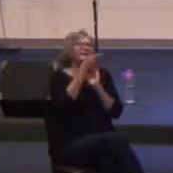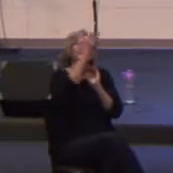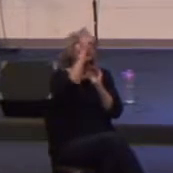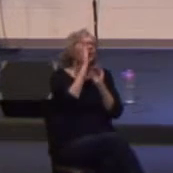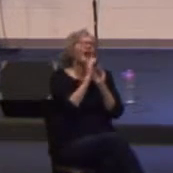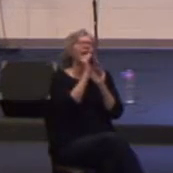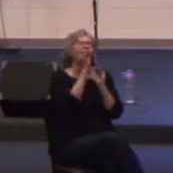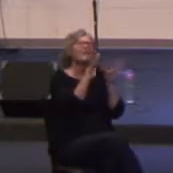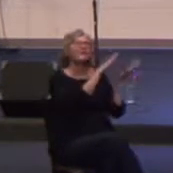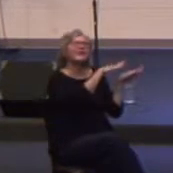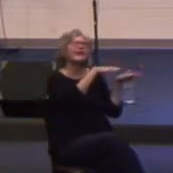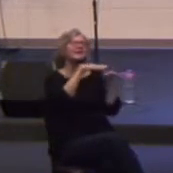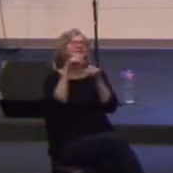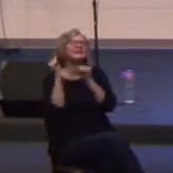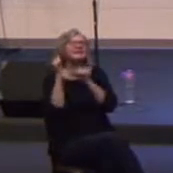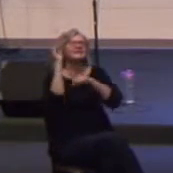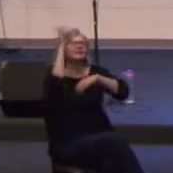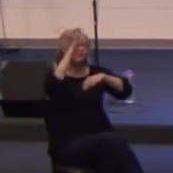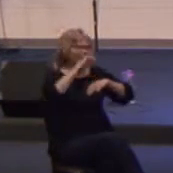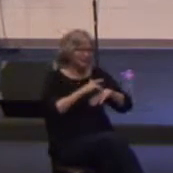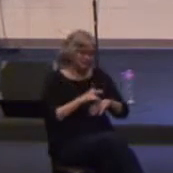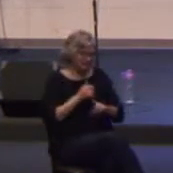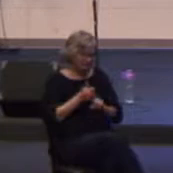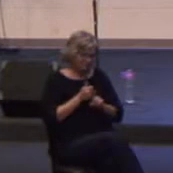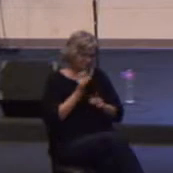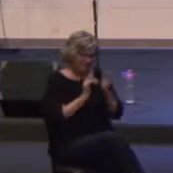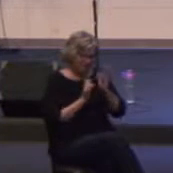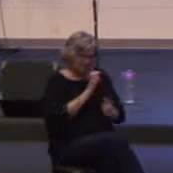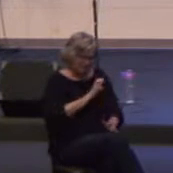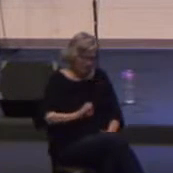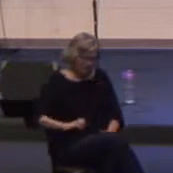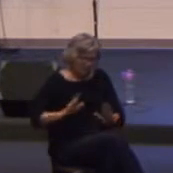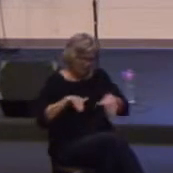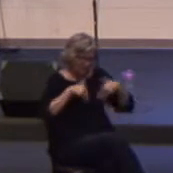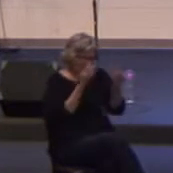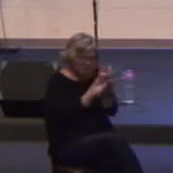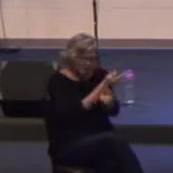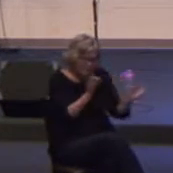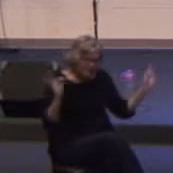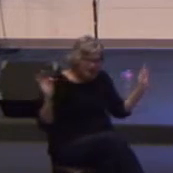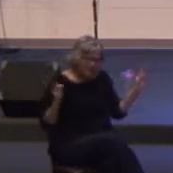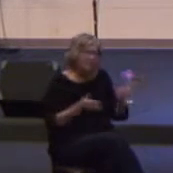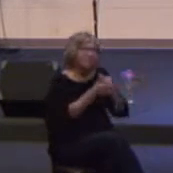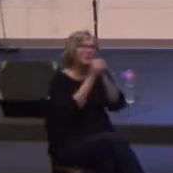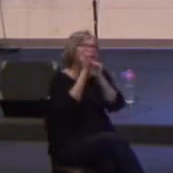Exodus who came in a human form, Jesus Christ, to provide us freedom, worshiping that